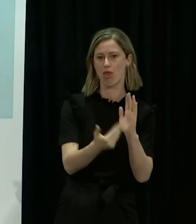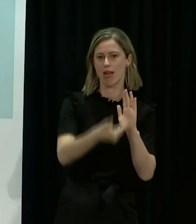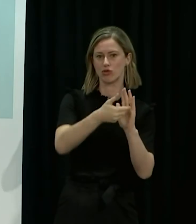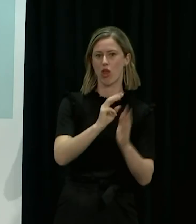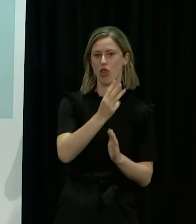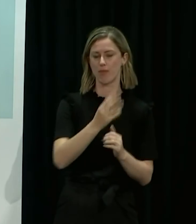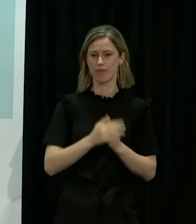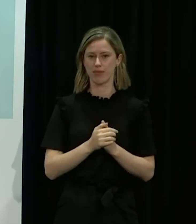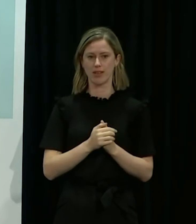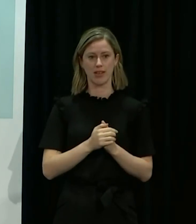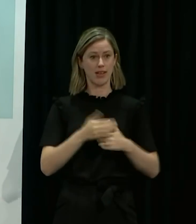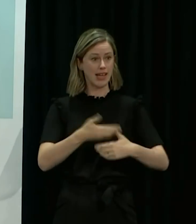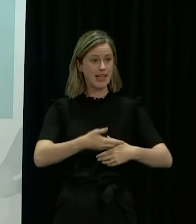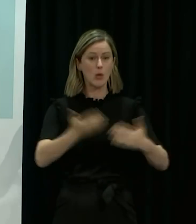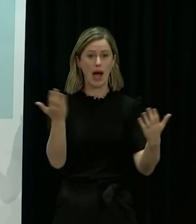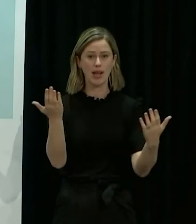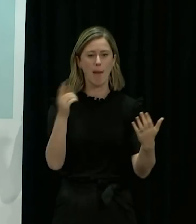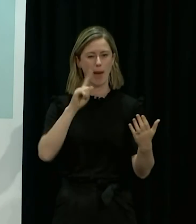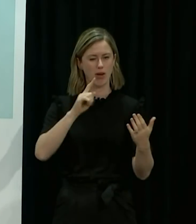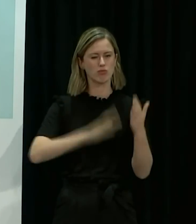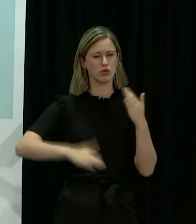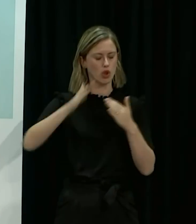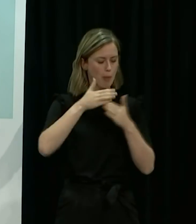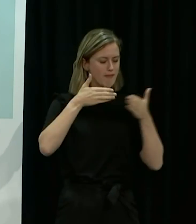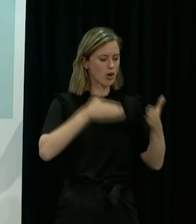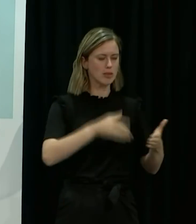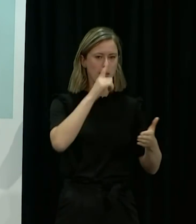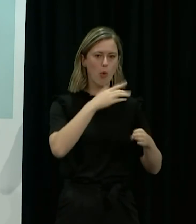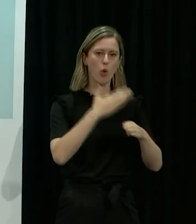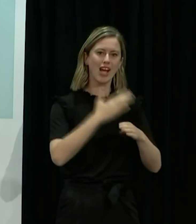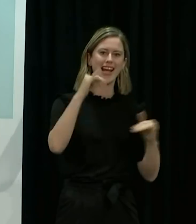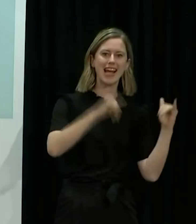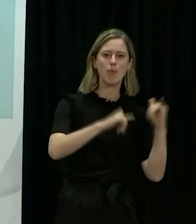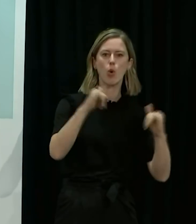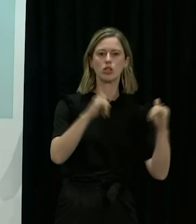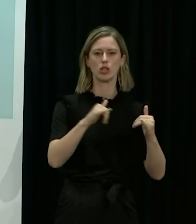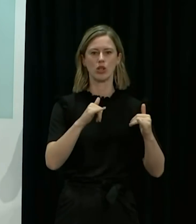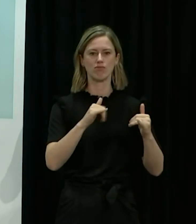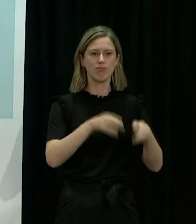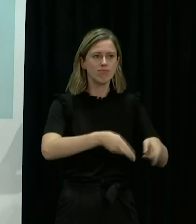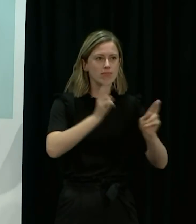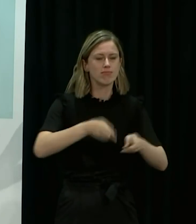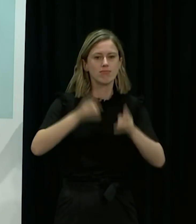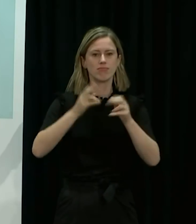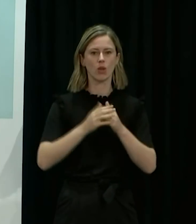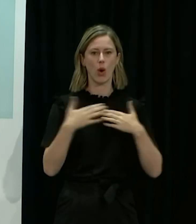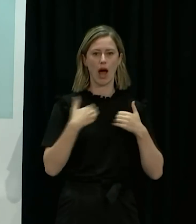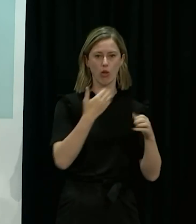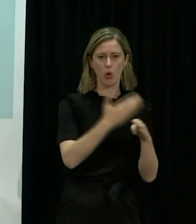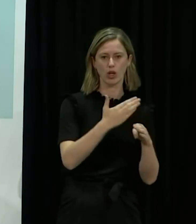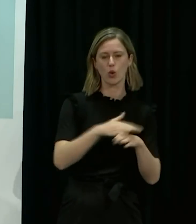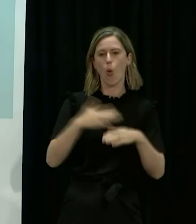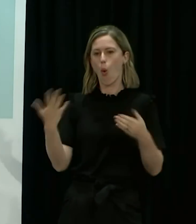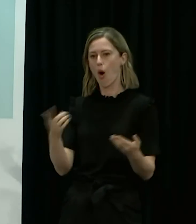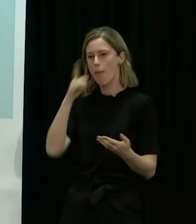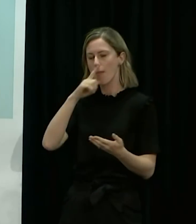boosters are available to everyone, but we're especially keen to see our border and health workers receiving this additional protection and those who may be